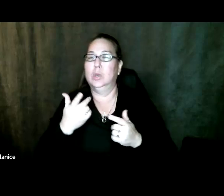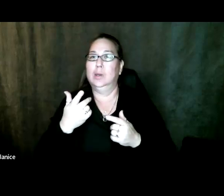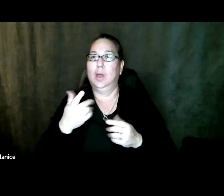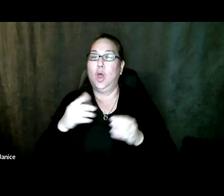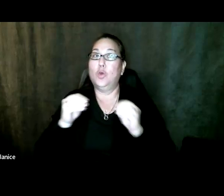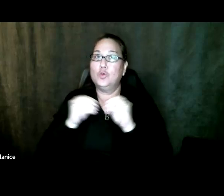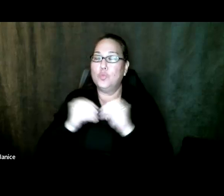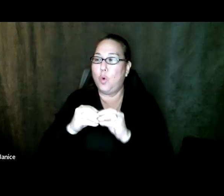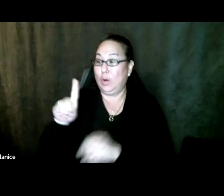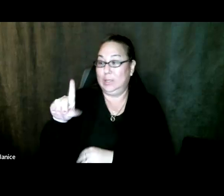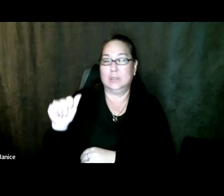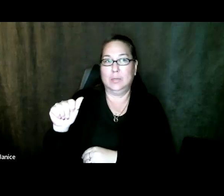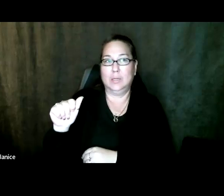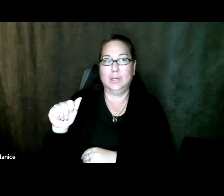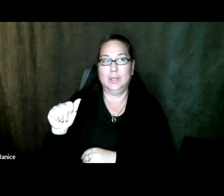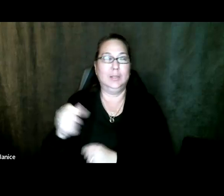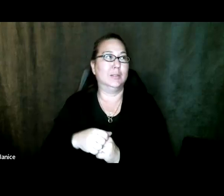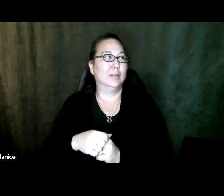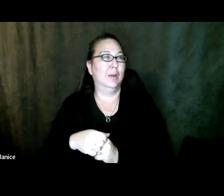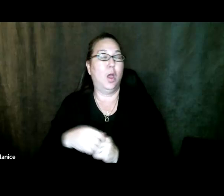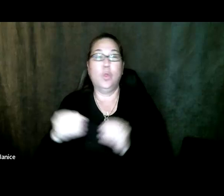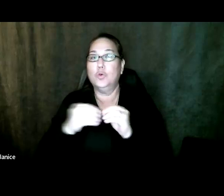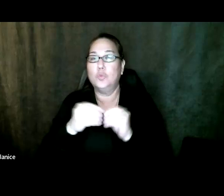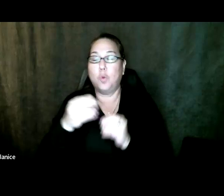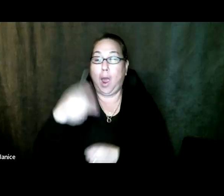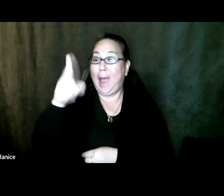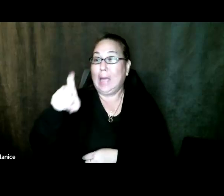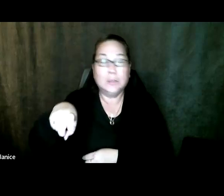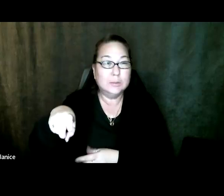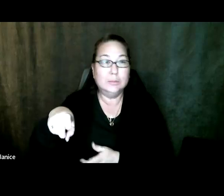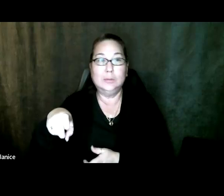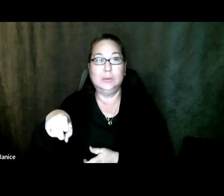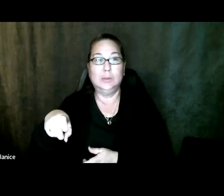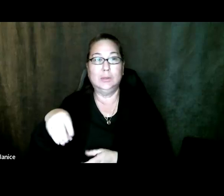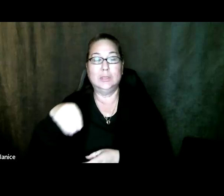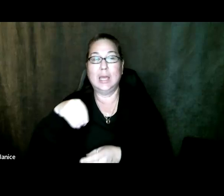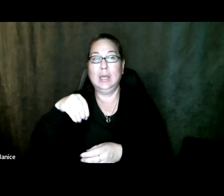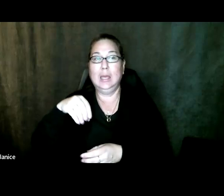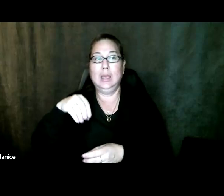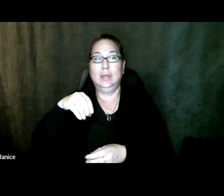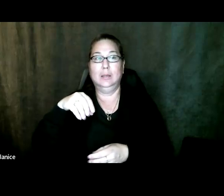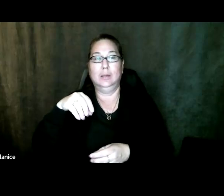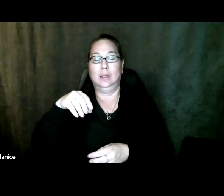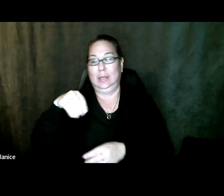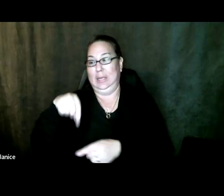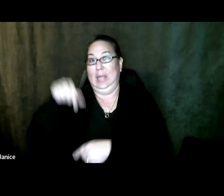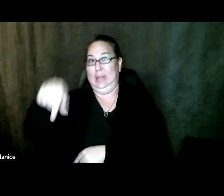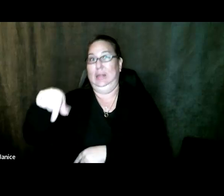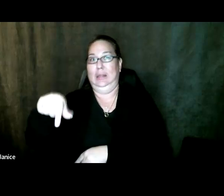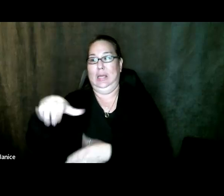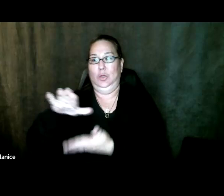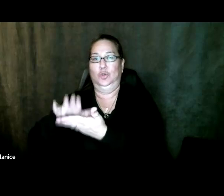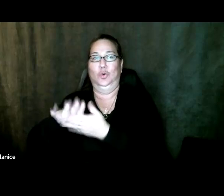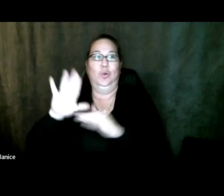high need students, however you measure that, in this set of schools than the non-transformation schools. And